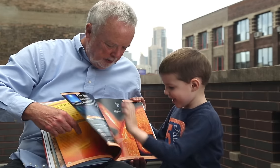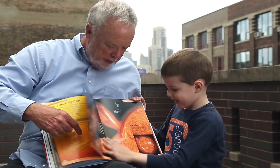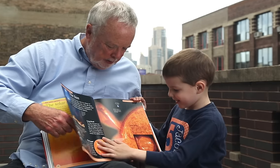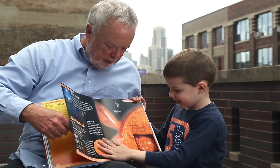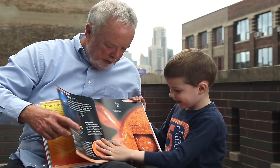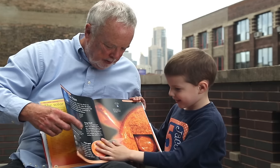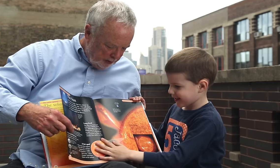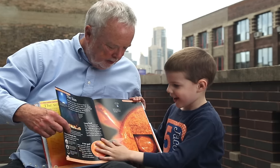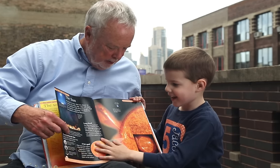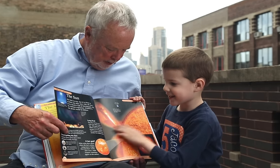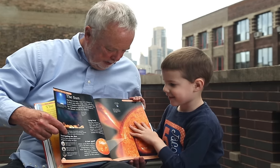mind, you will find the world is